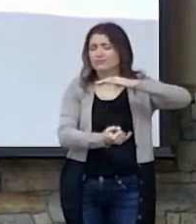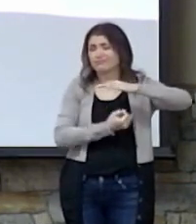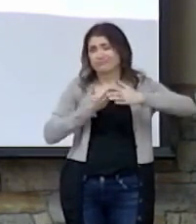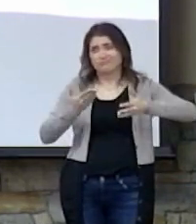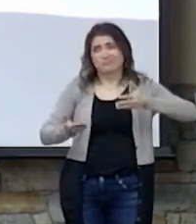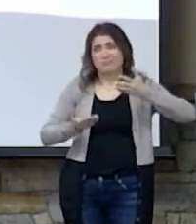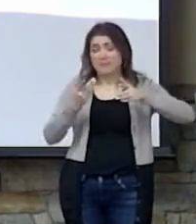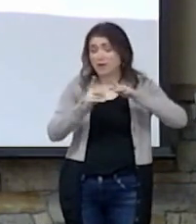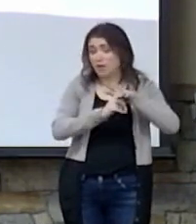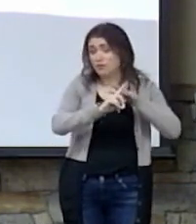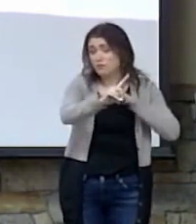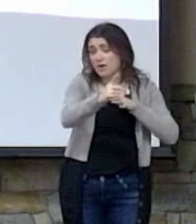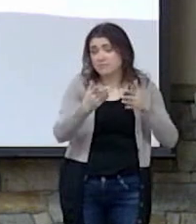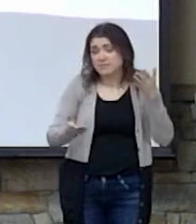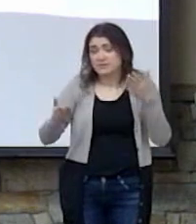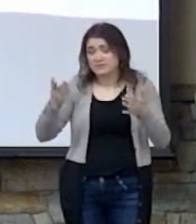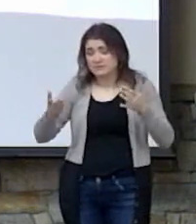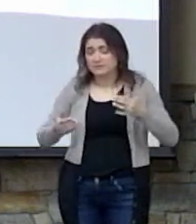even on the run, we might say.